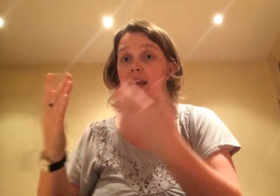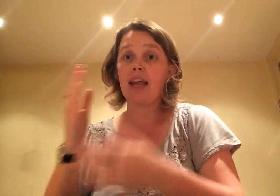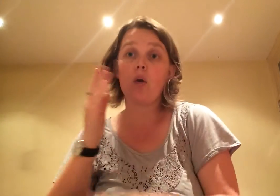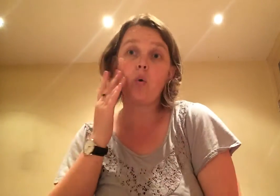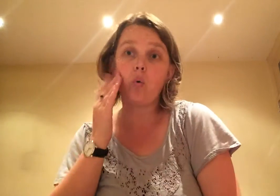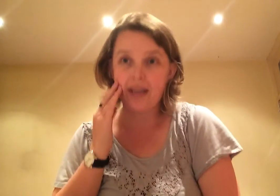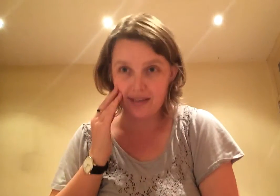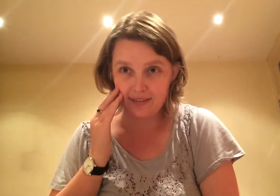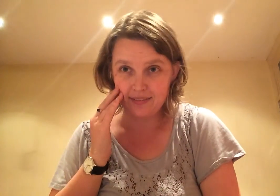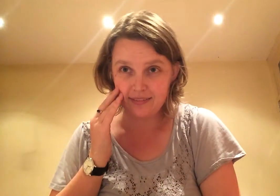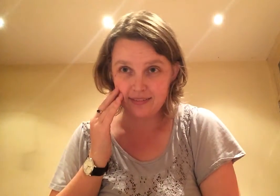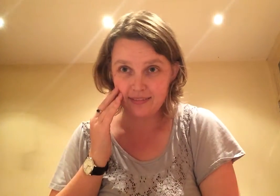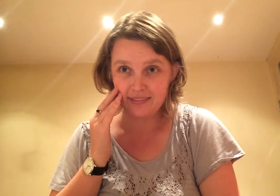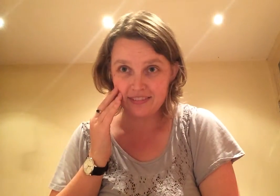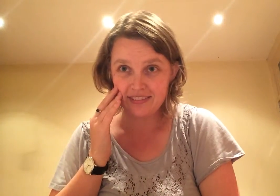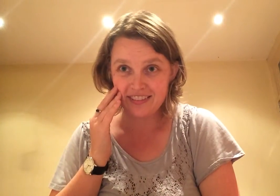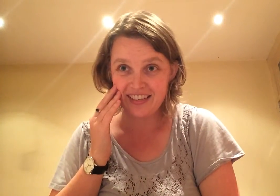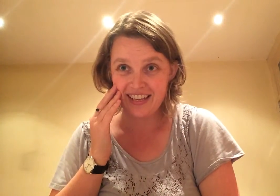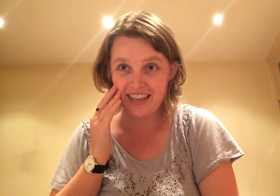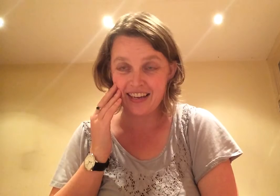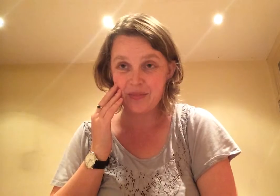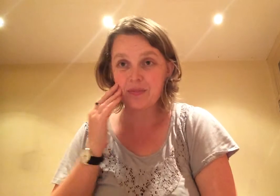birthday when? Okay.